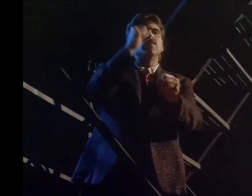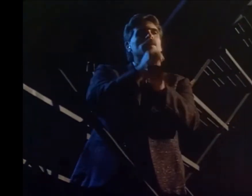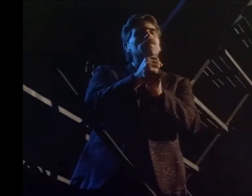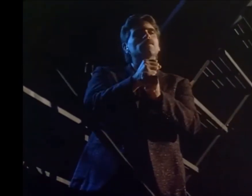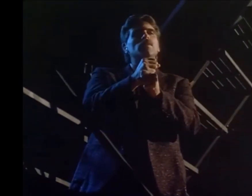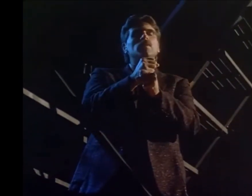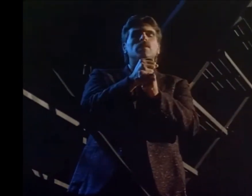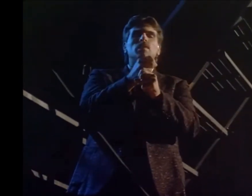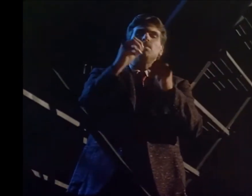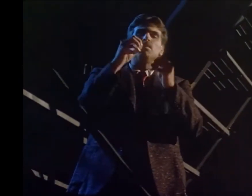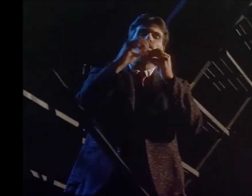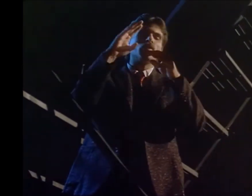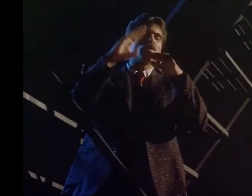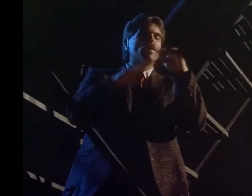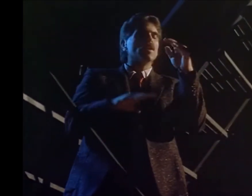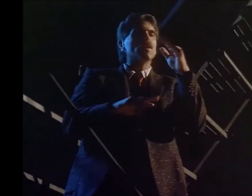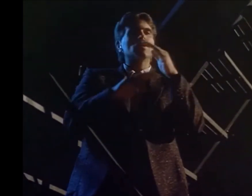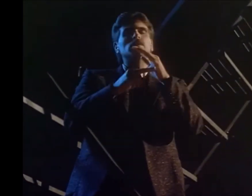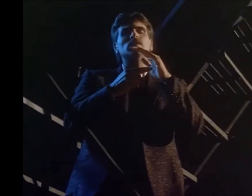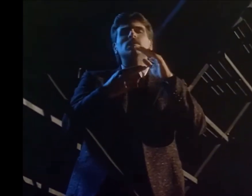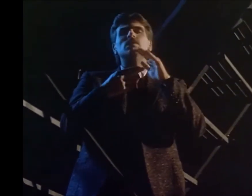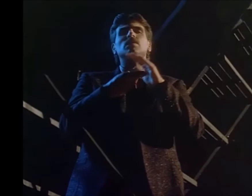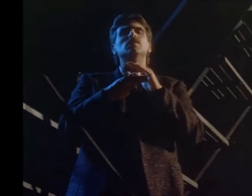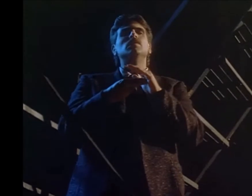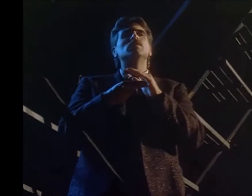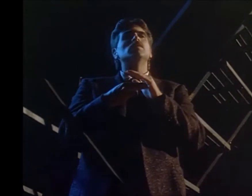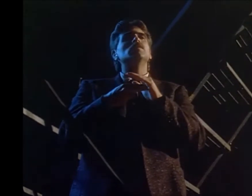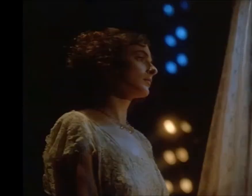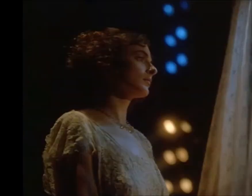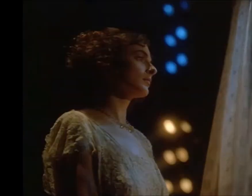behind me. But I am more faithful than I intended to be.